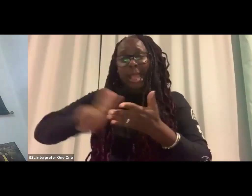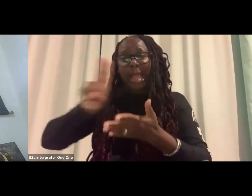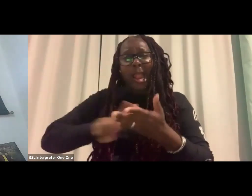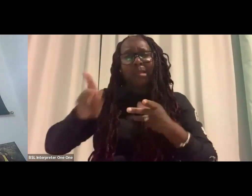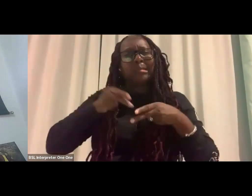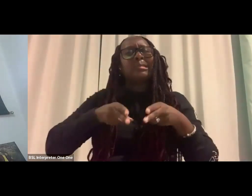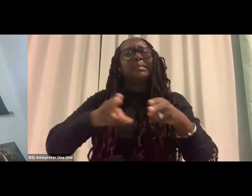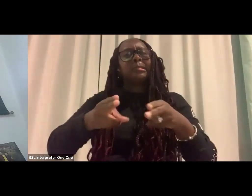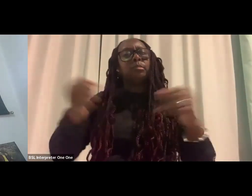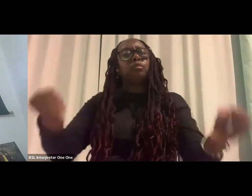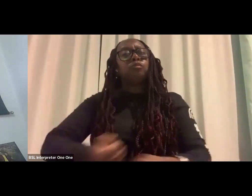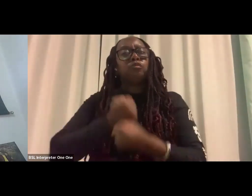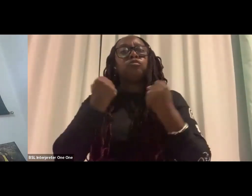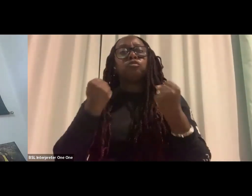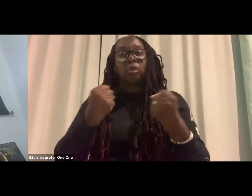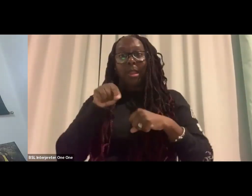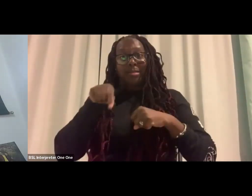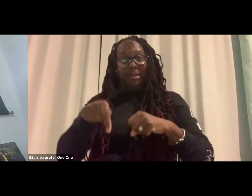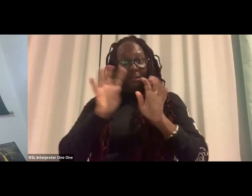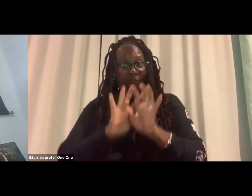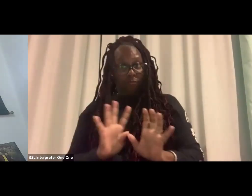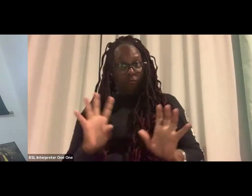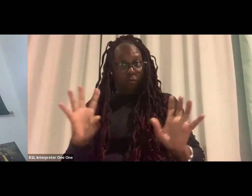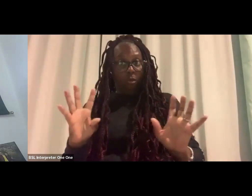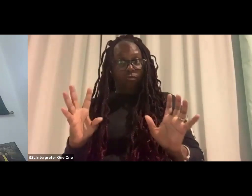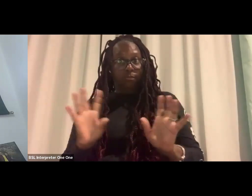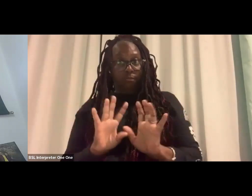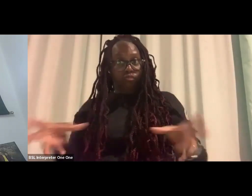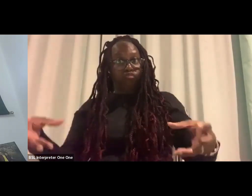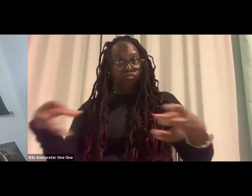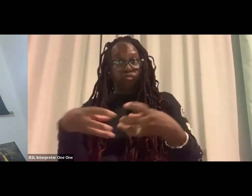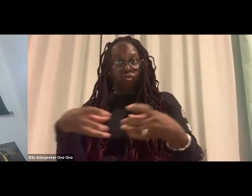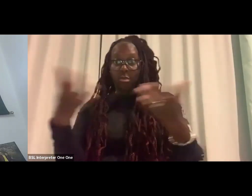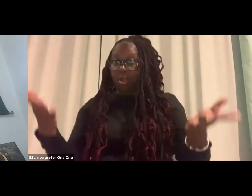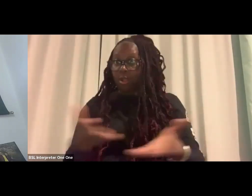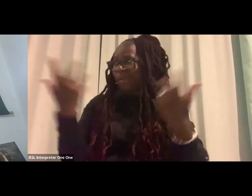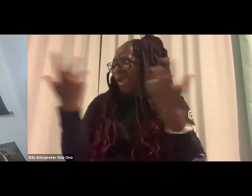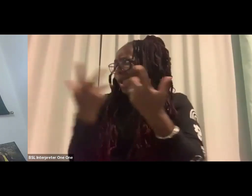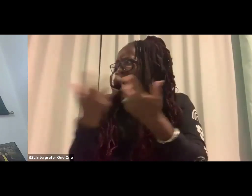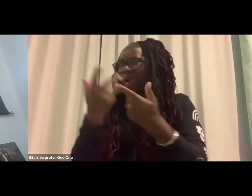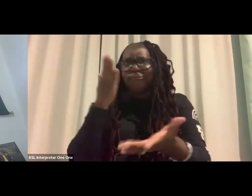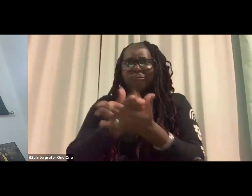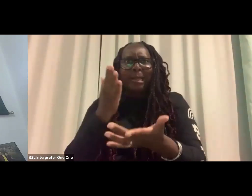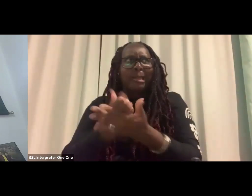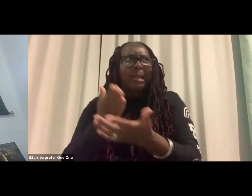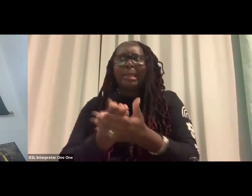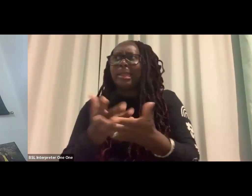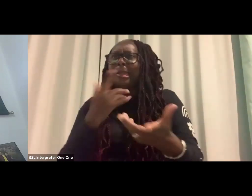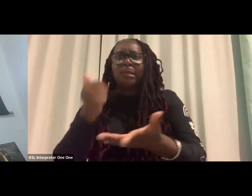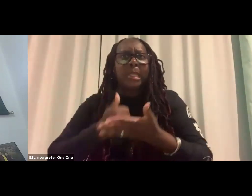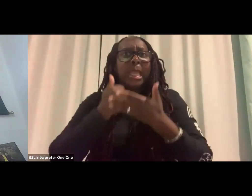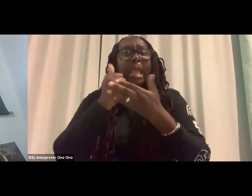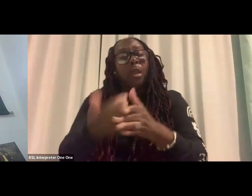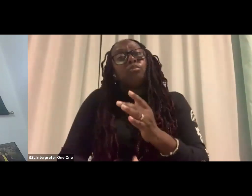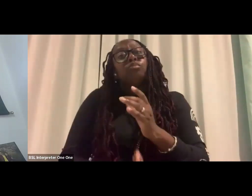think the forum like this, I feel will really encourage us to how to really, have our new